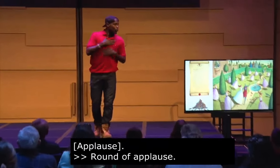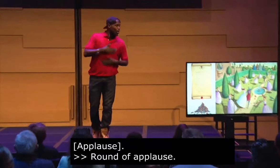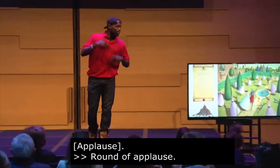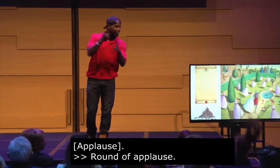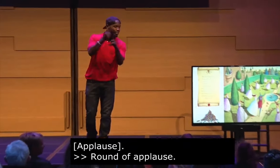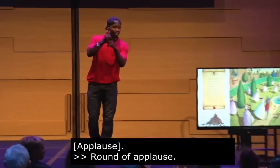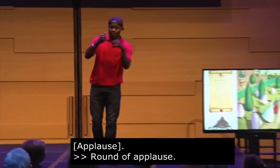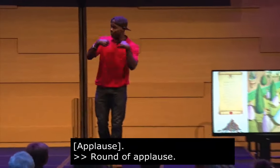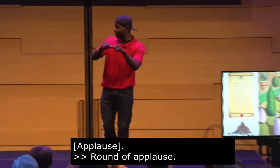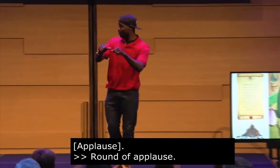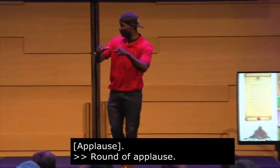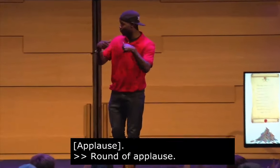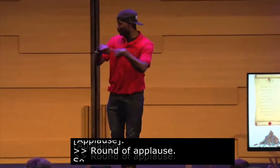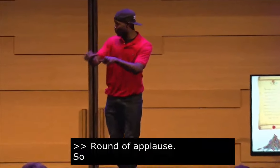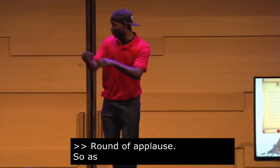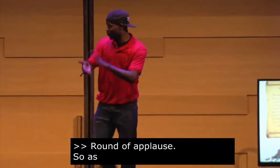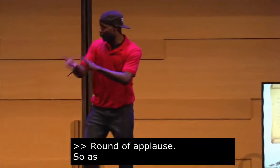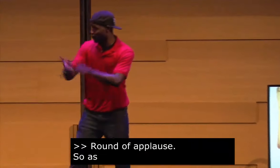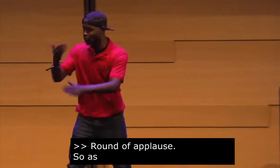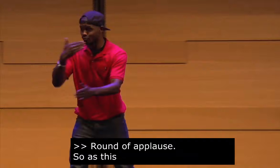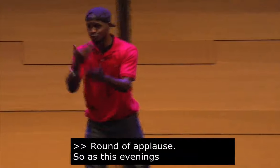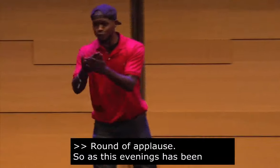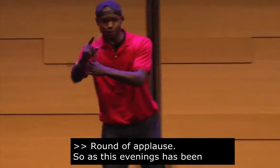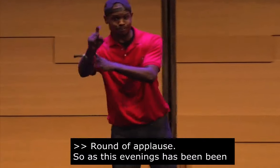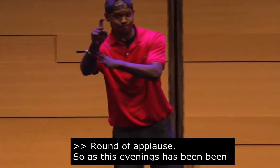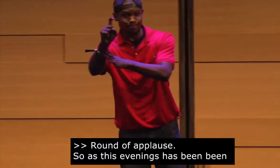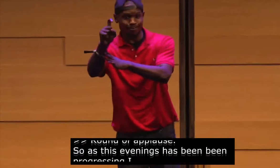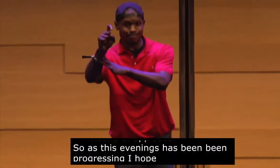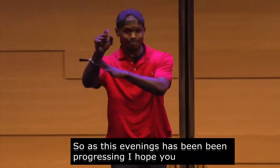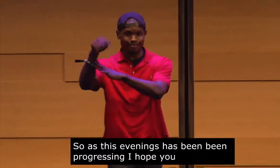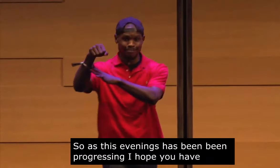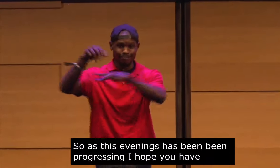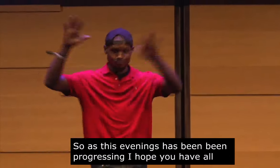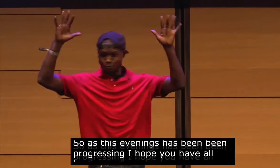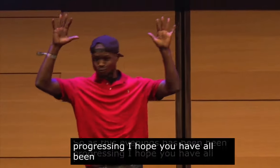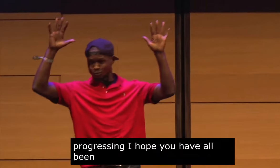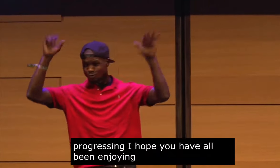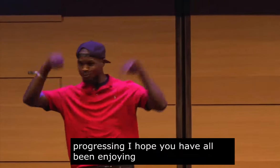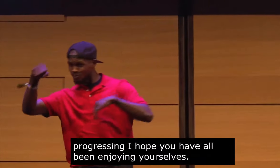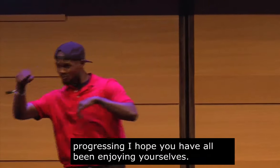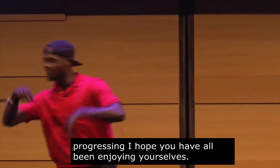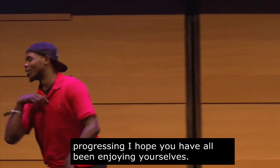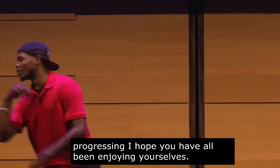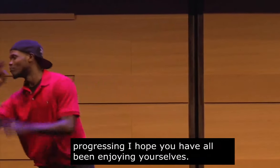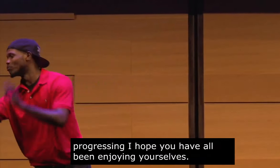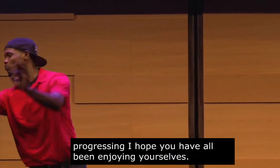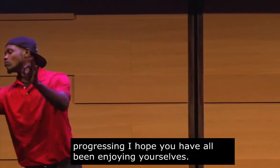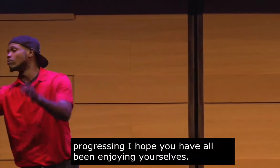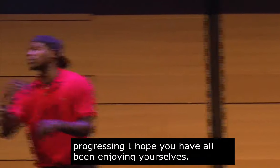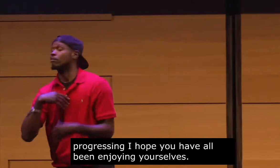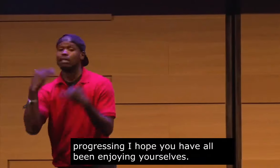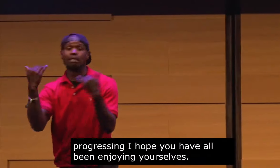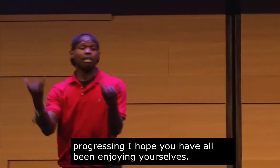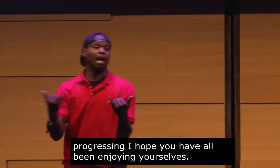So as this evening has been progressing, I hope y'all have all been enjoying yourselves.